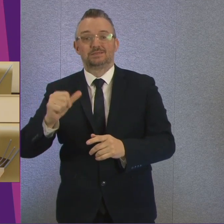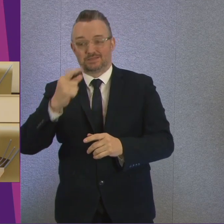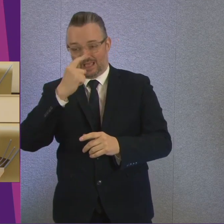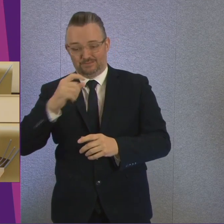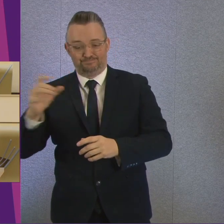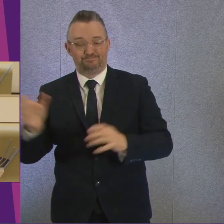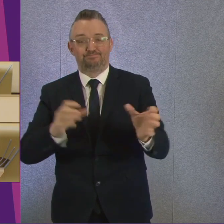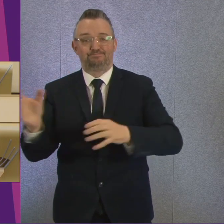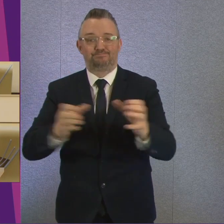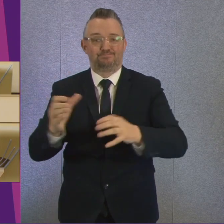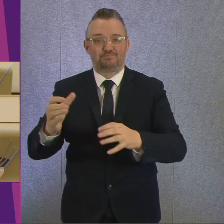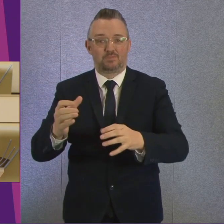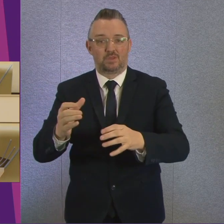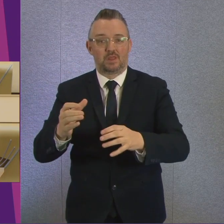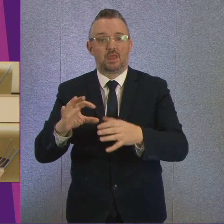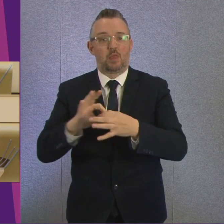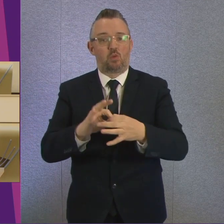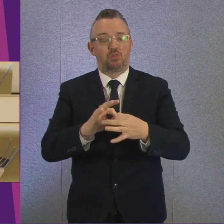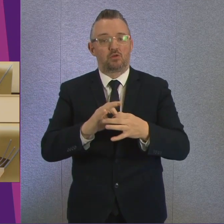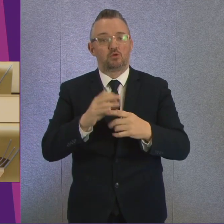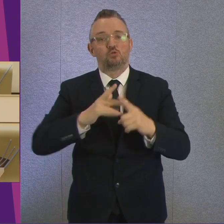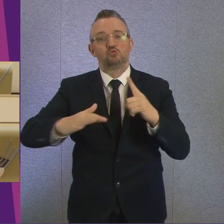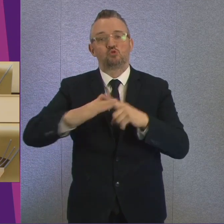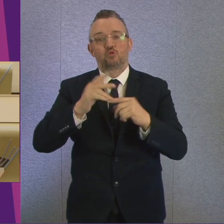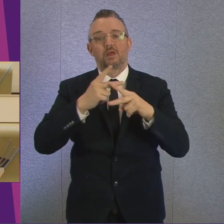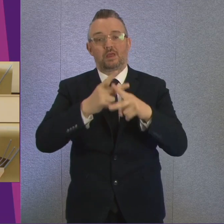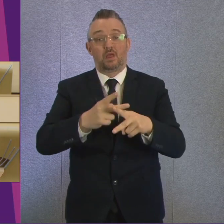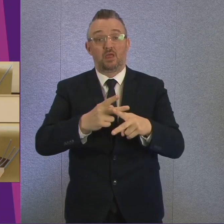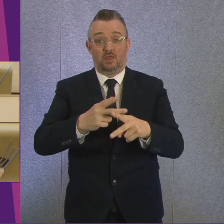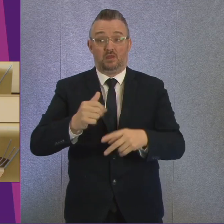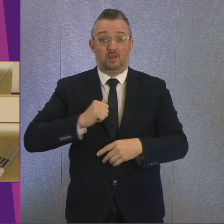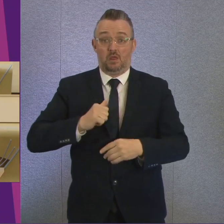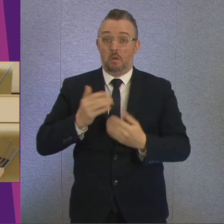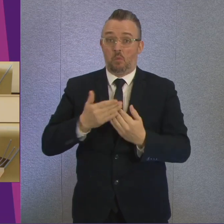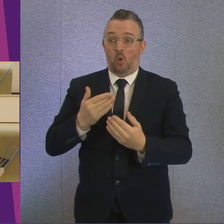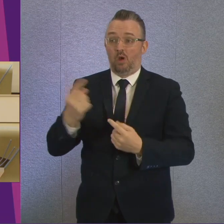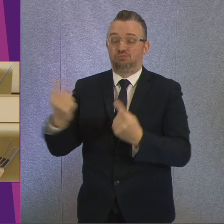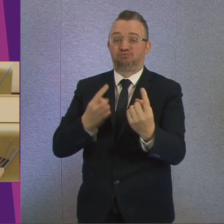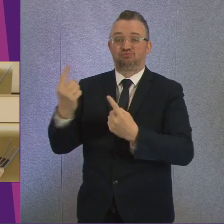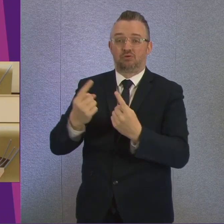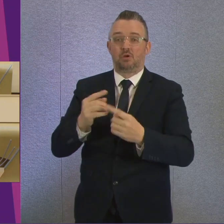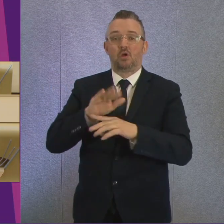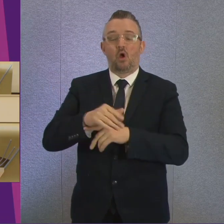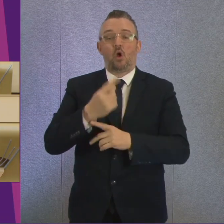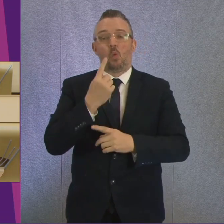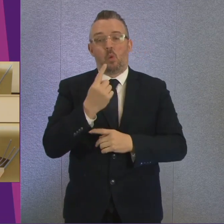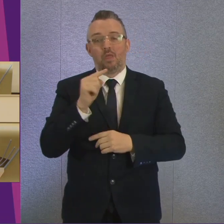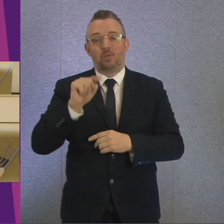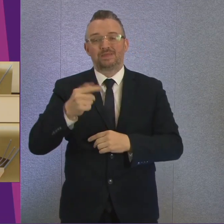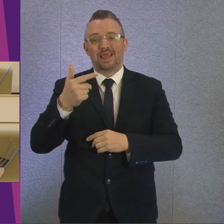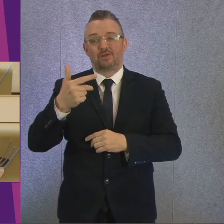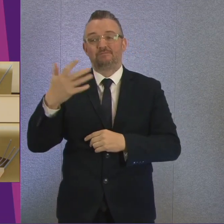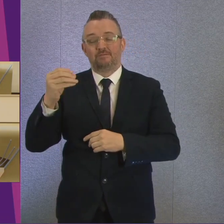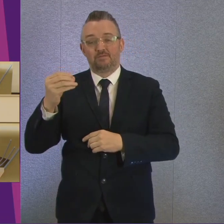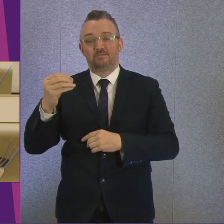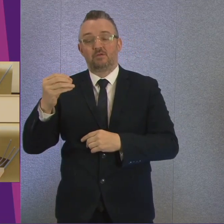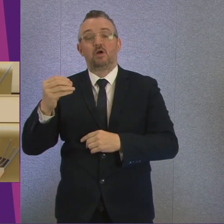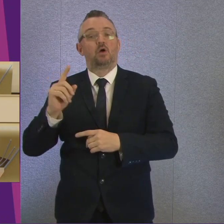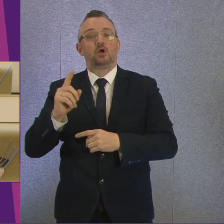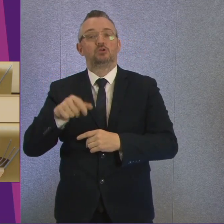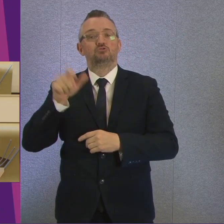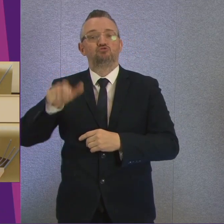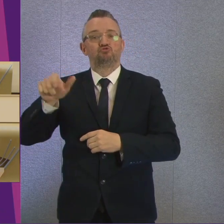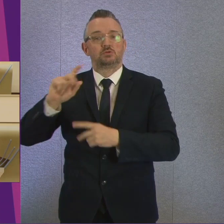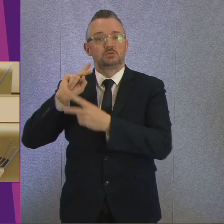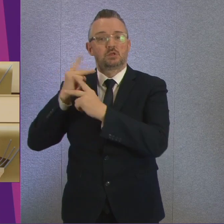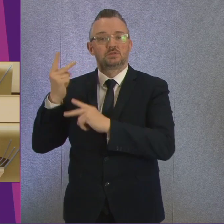be in terms of social care, and there will be more coming forward, including 1,854 student nurses who've been placed